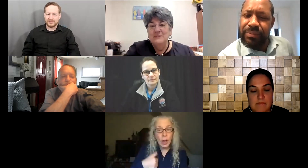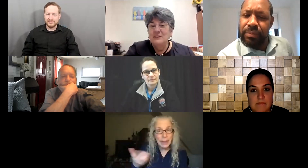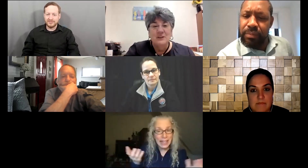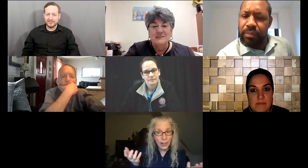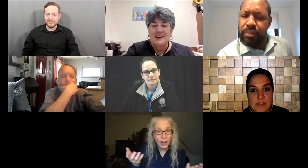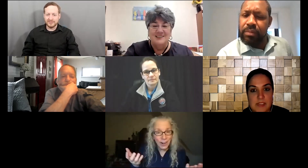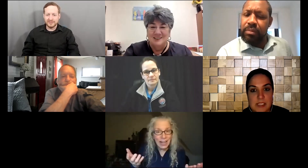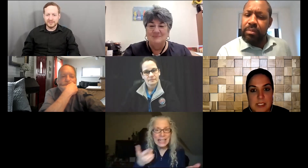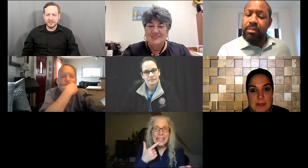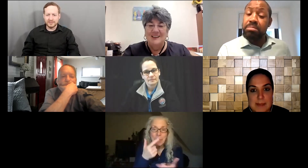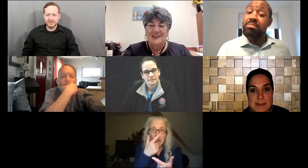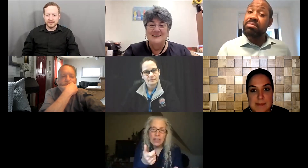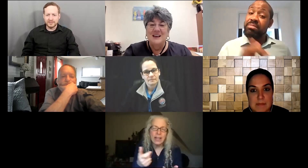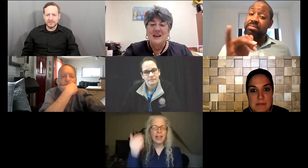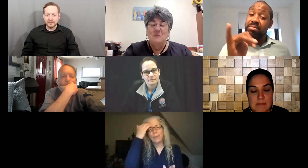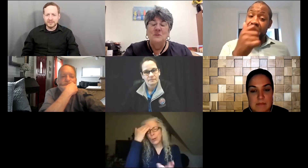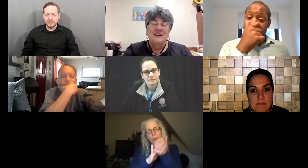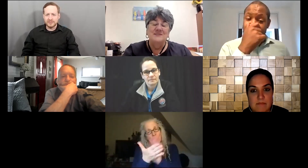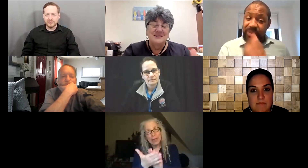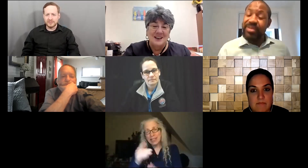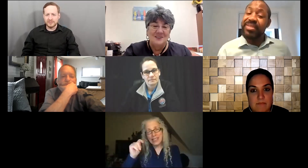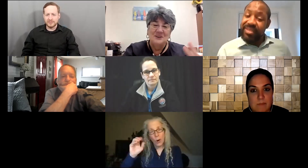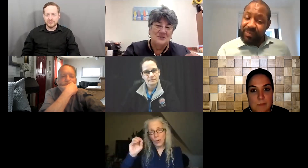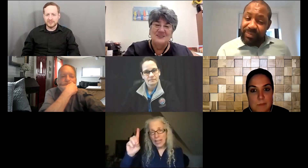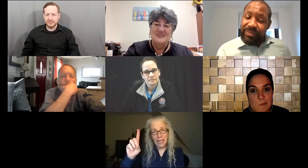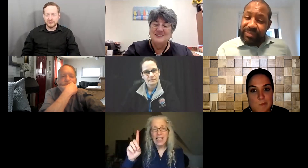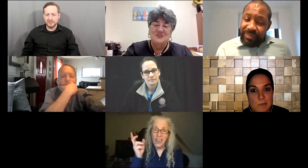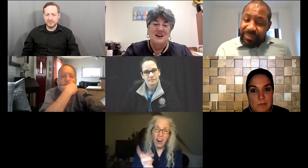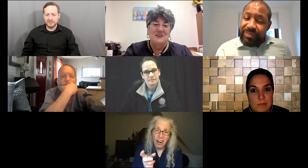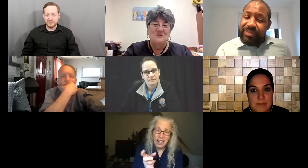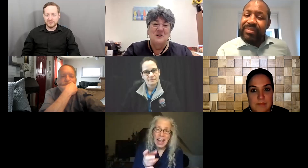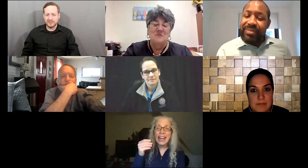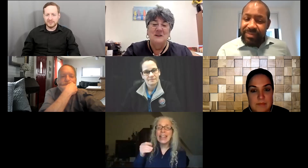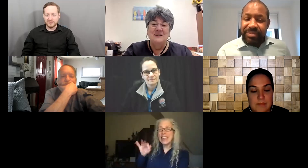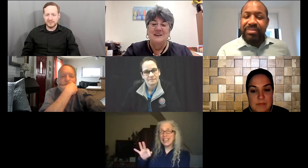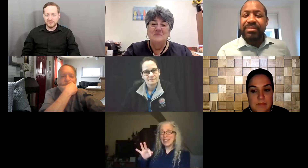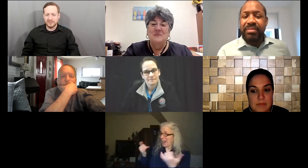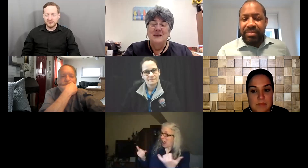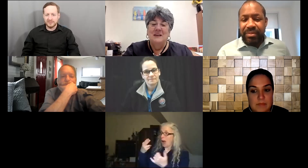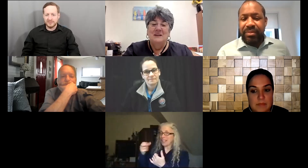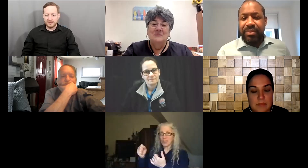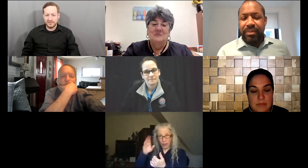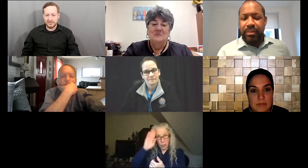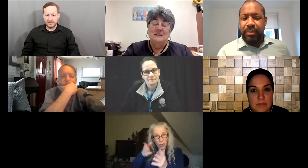but teaching is not easy. And will they sustain their interest in teaching? I don't know, but